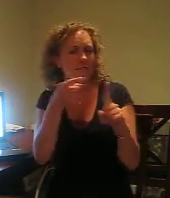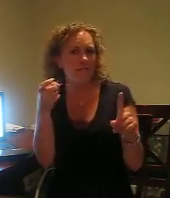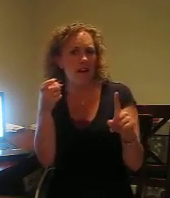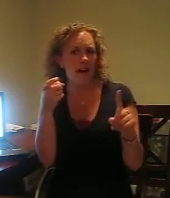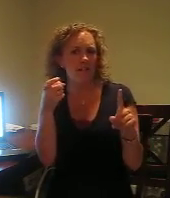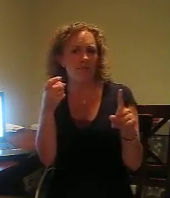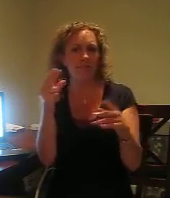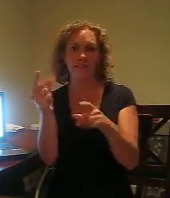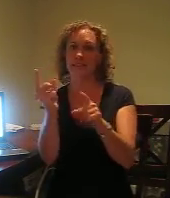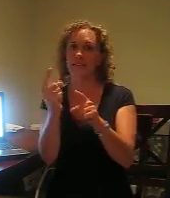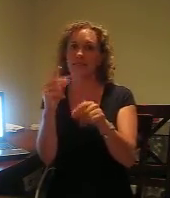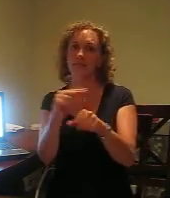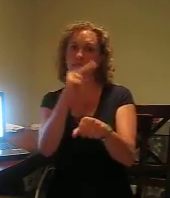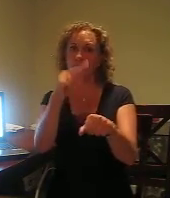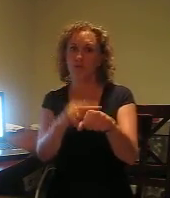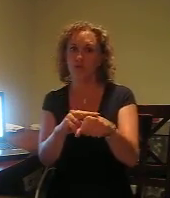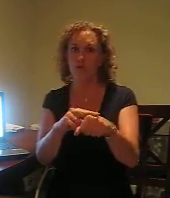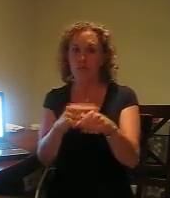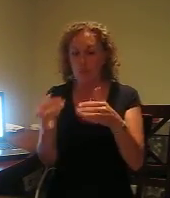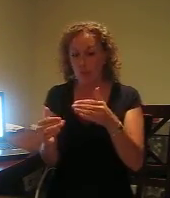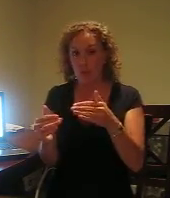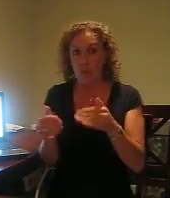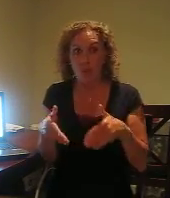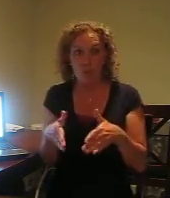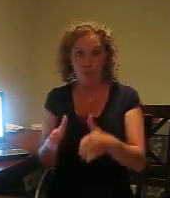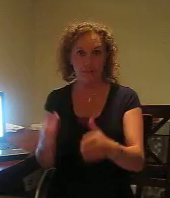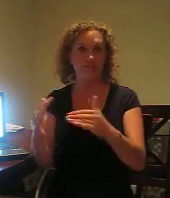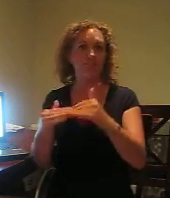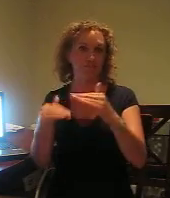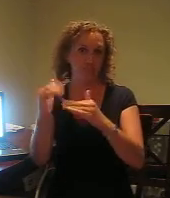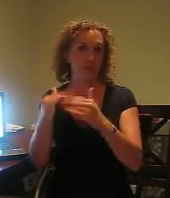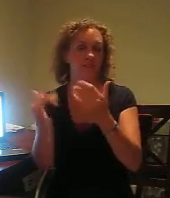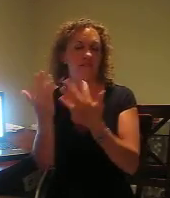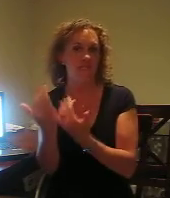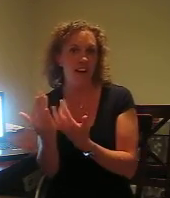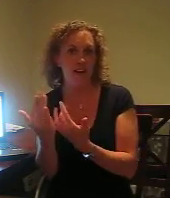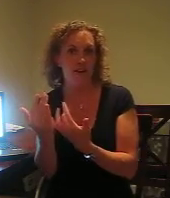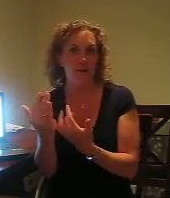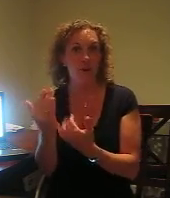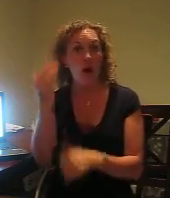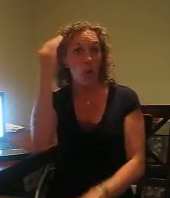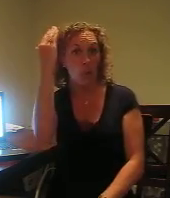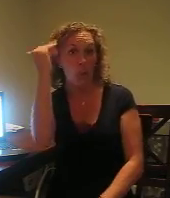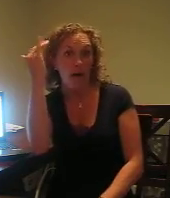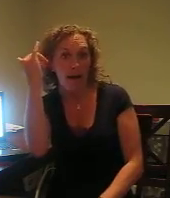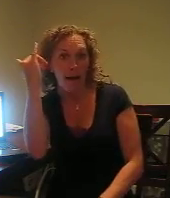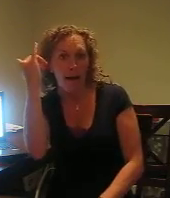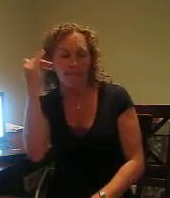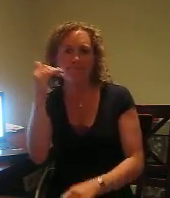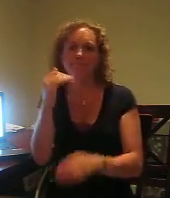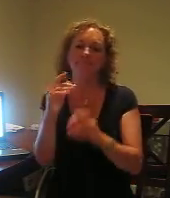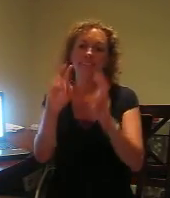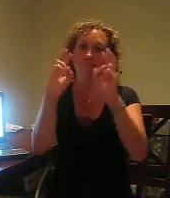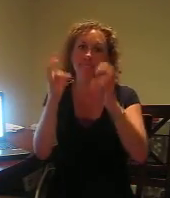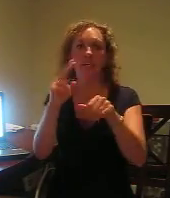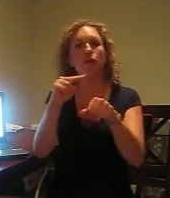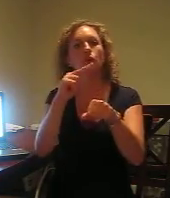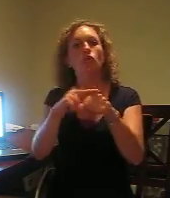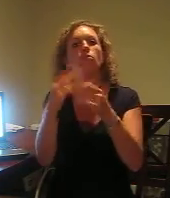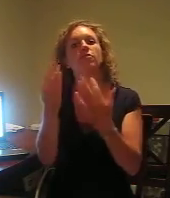well and it's very, very effective. And the reason why is because with a normal fire, you have your hotbed of